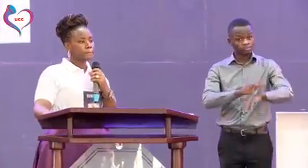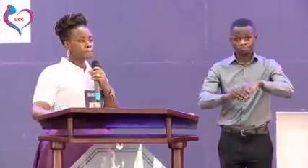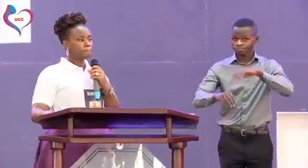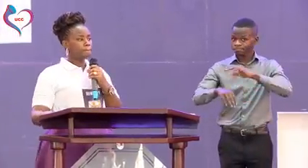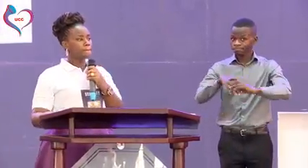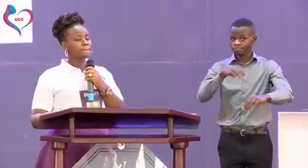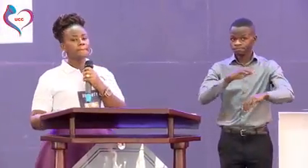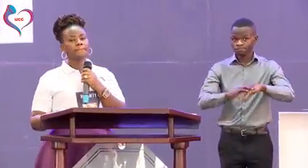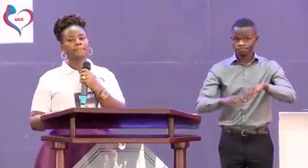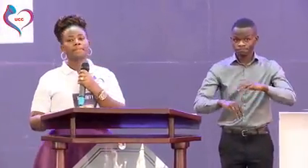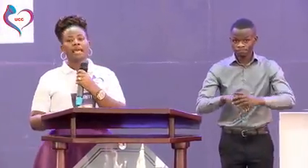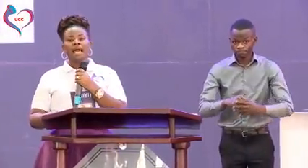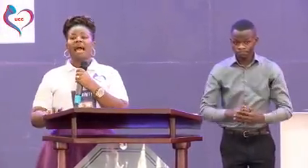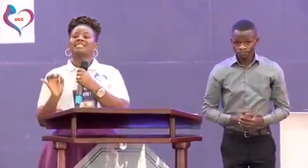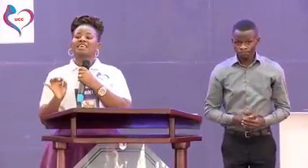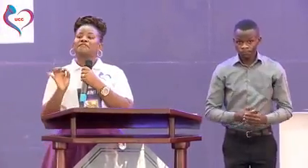if